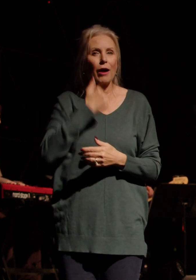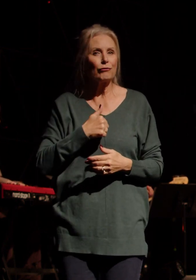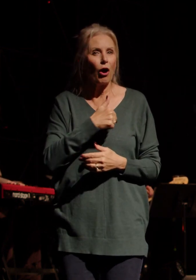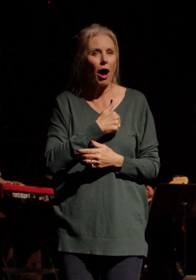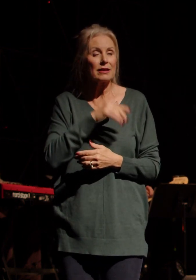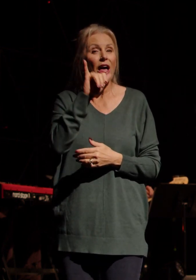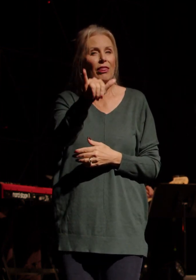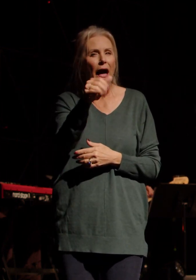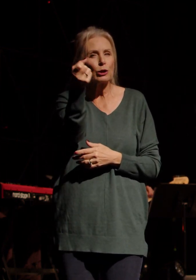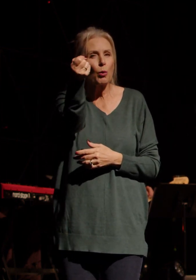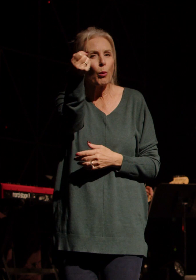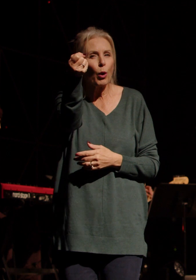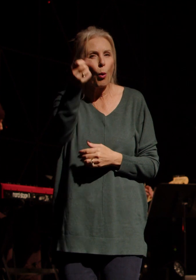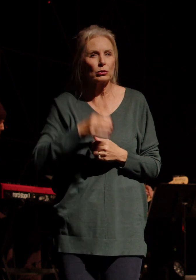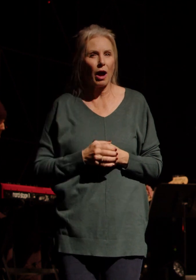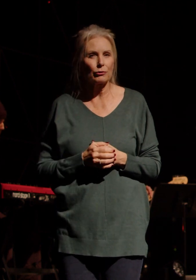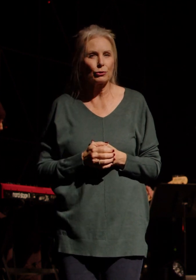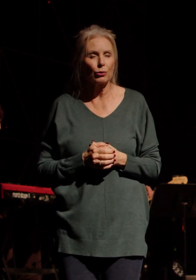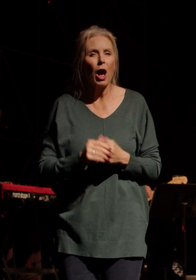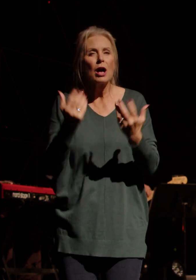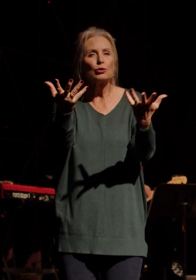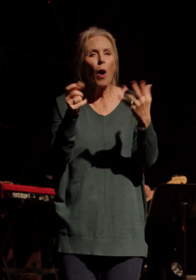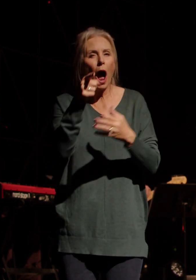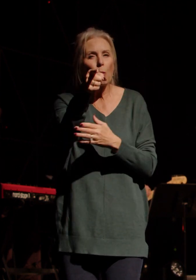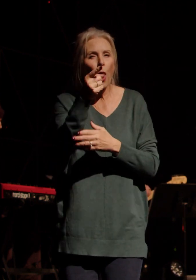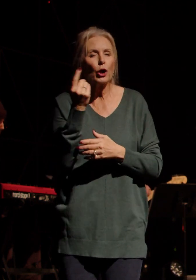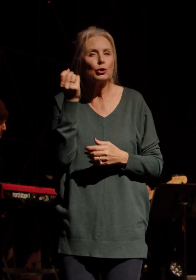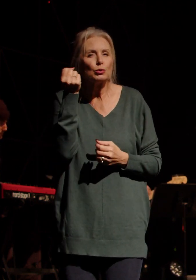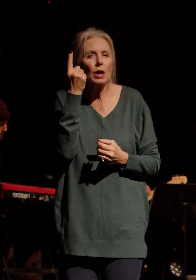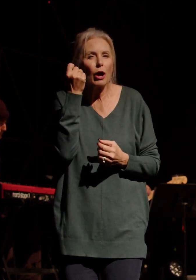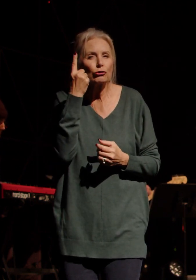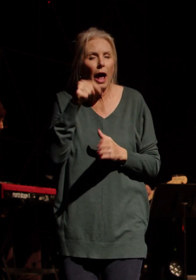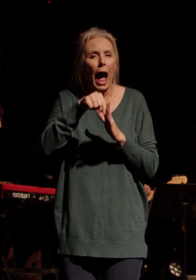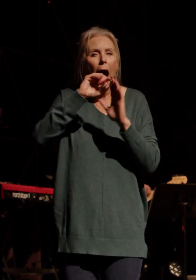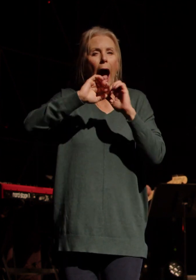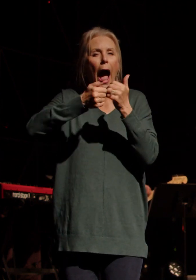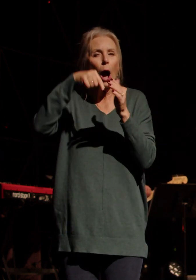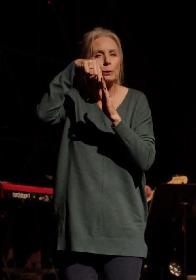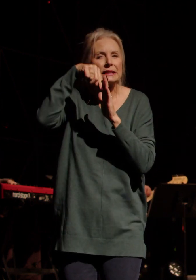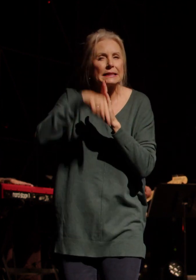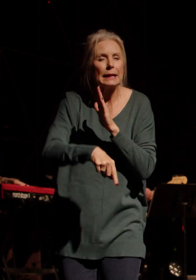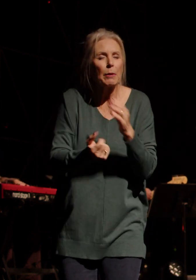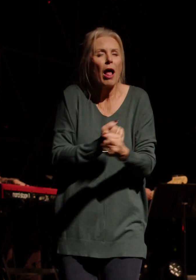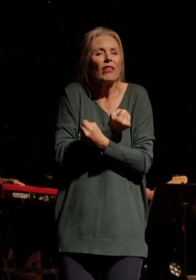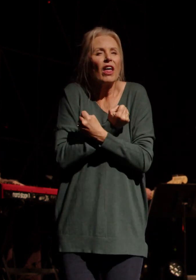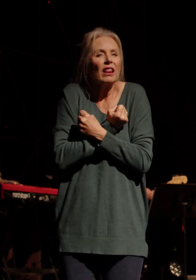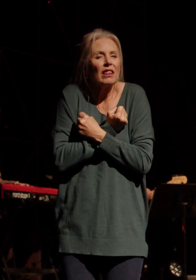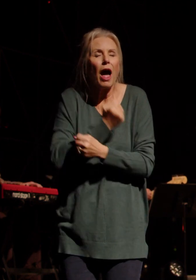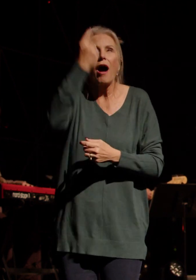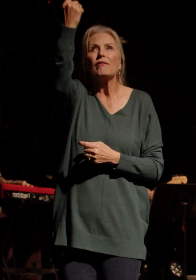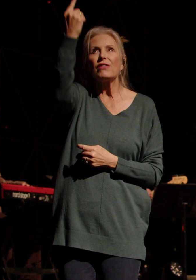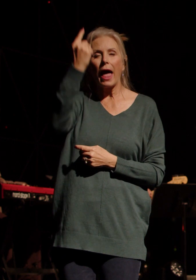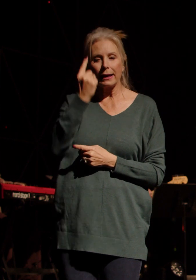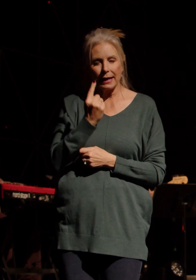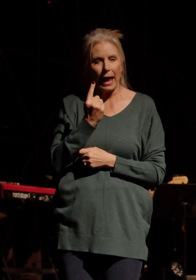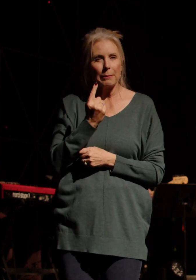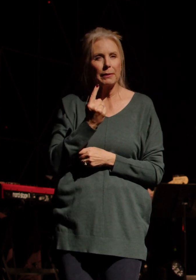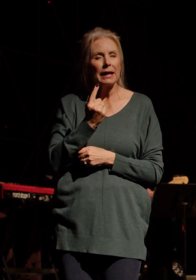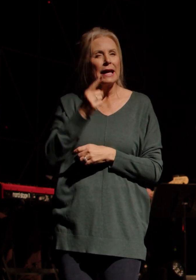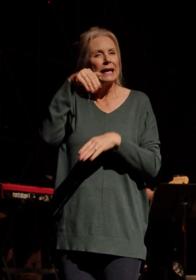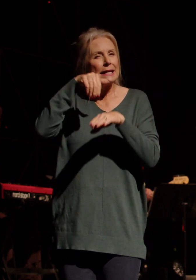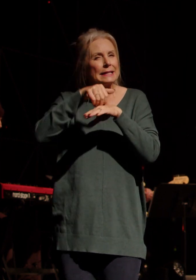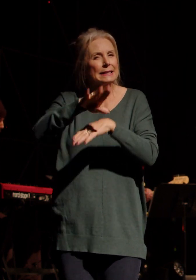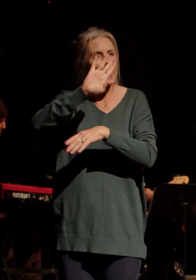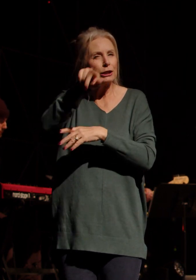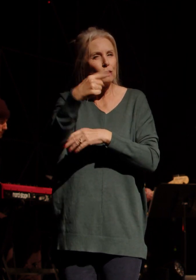on to. So let's sing this song together. How deep the Father's love for us, the love that came for us, that sent his one and only Son